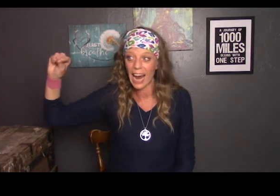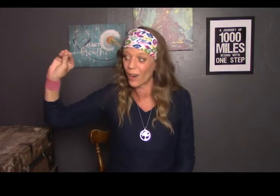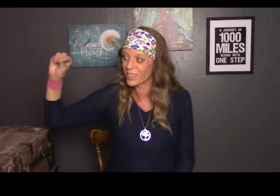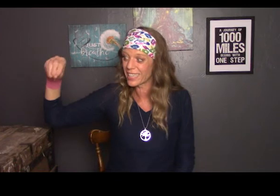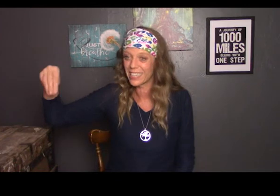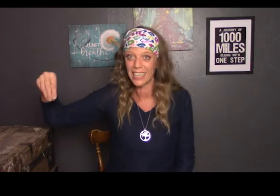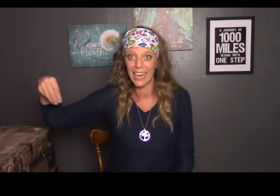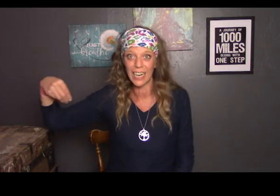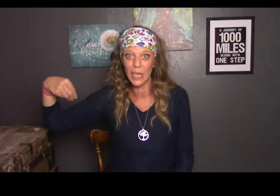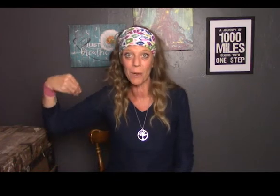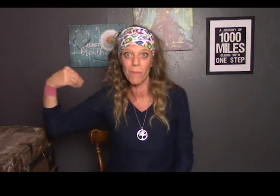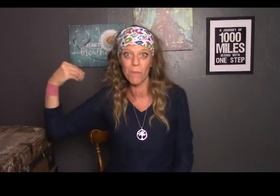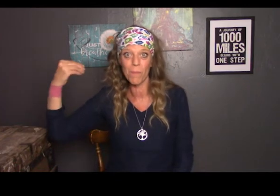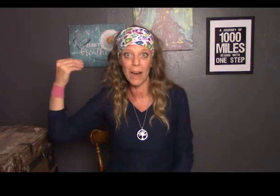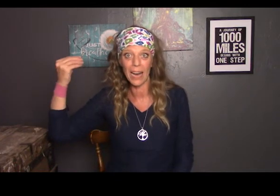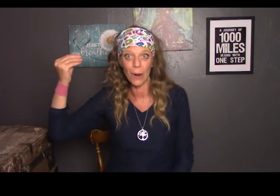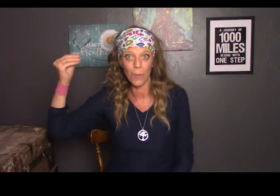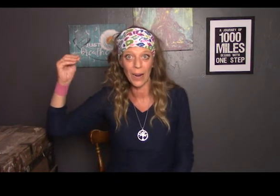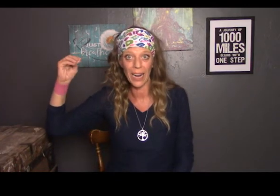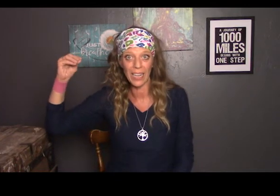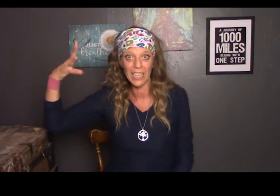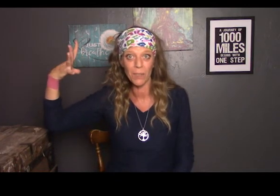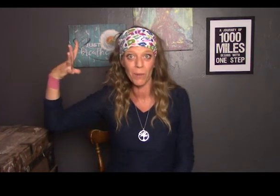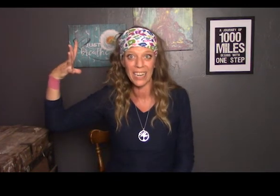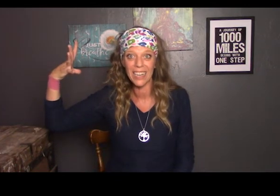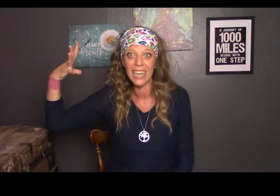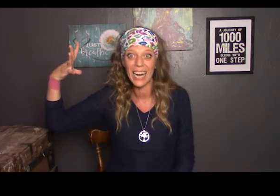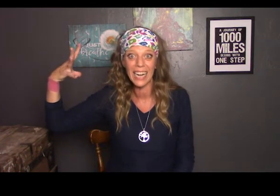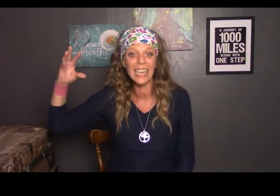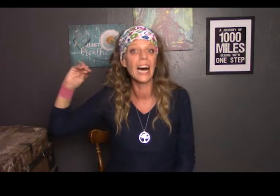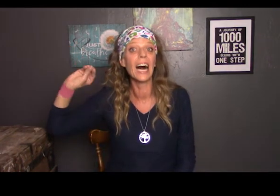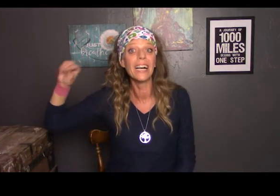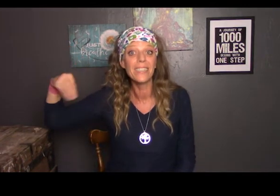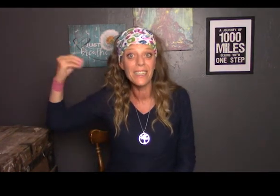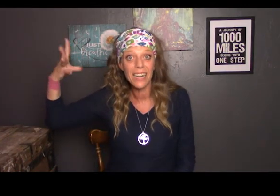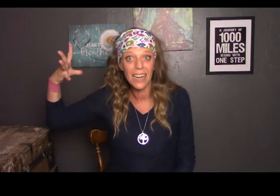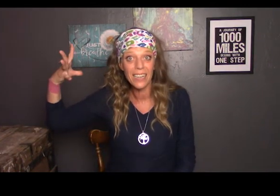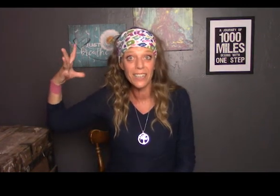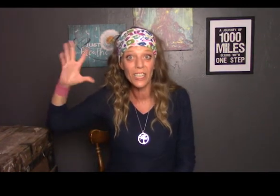out, down, back, around, spread the light. Sun.